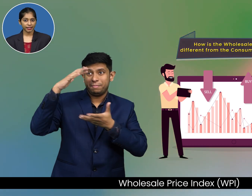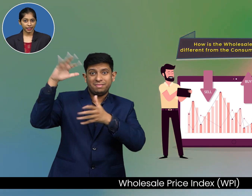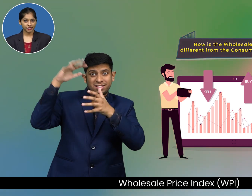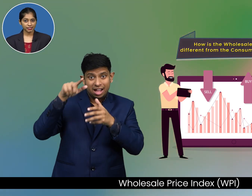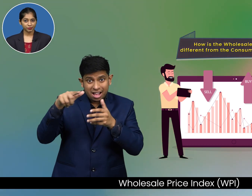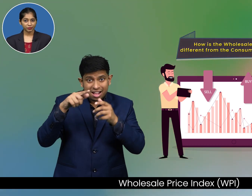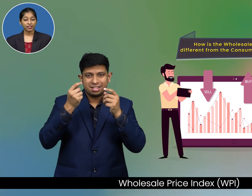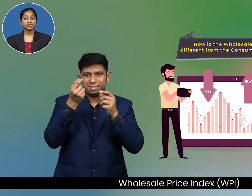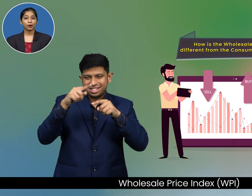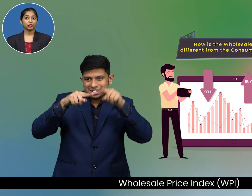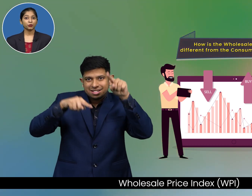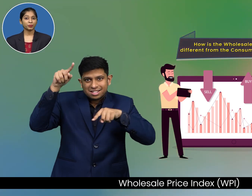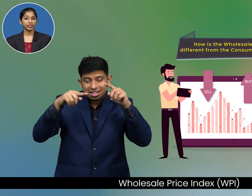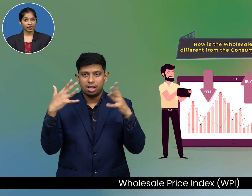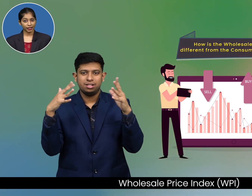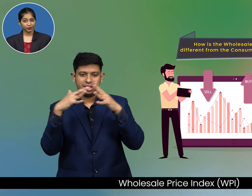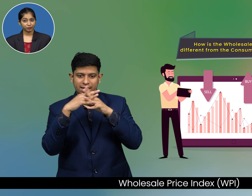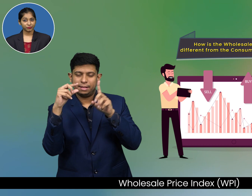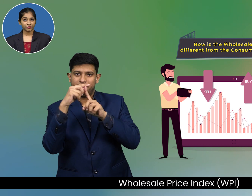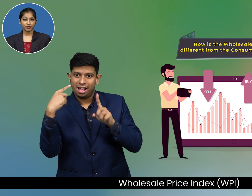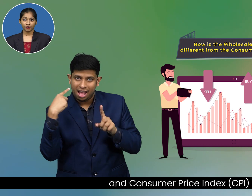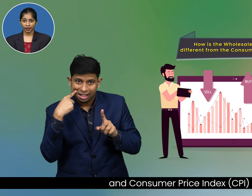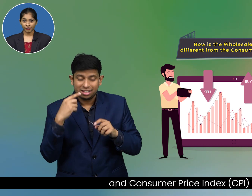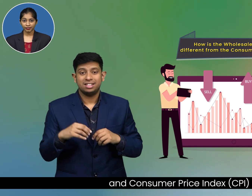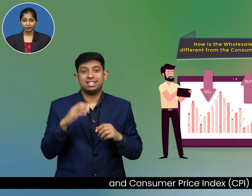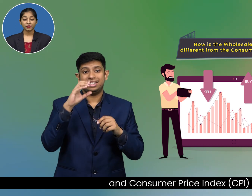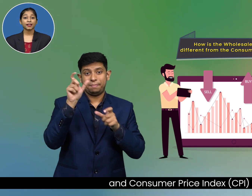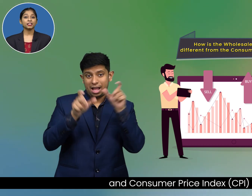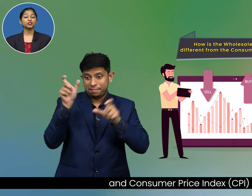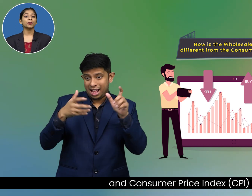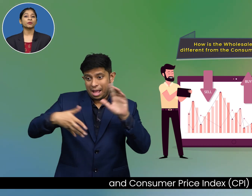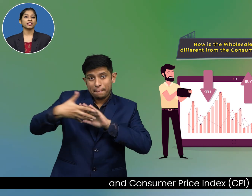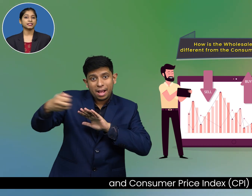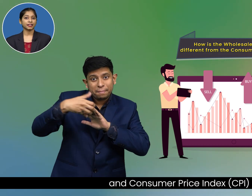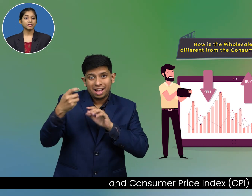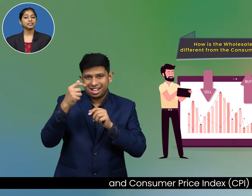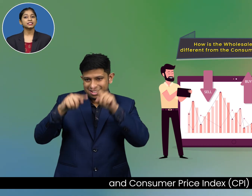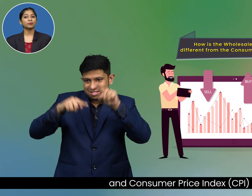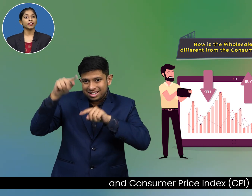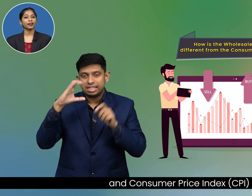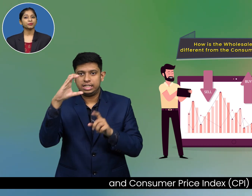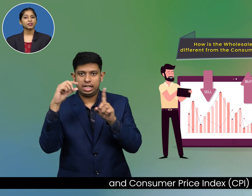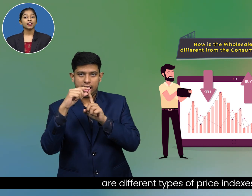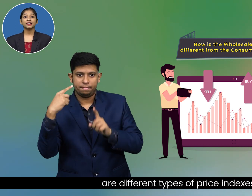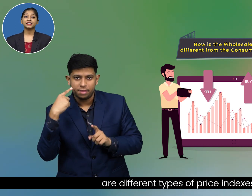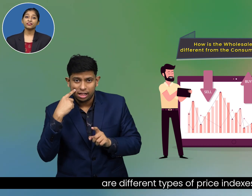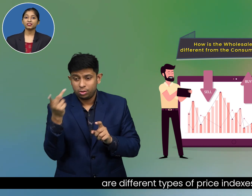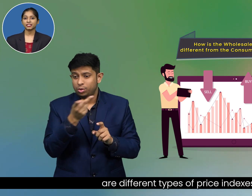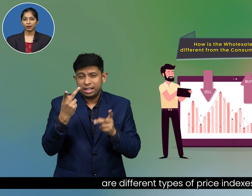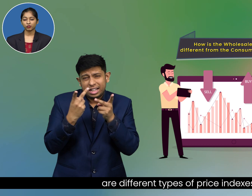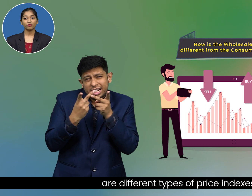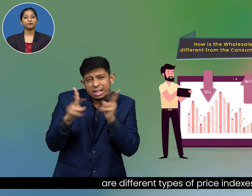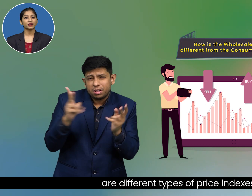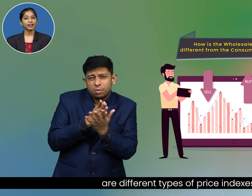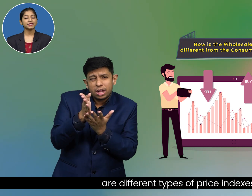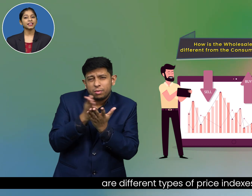price index WPI and consumer price index CPI are different